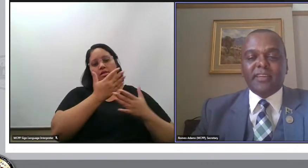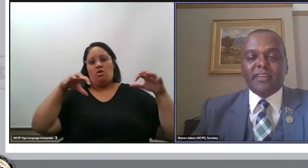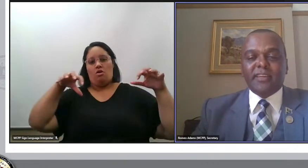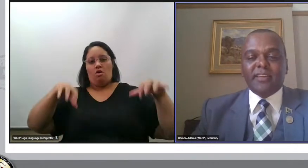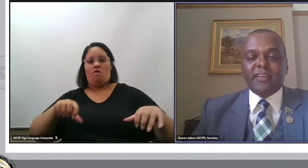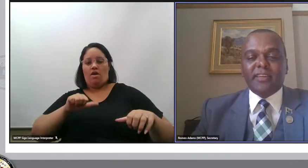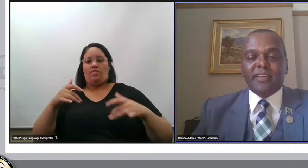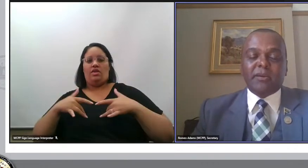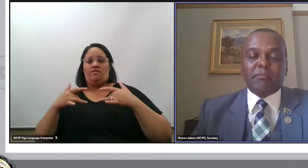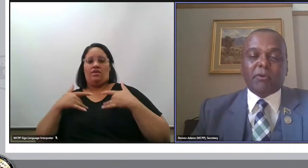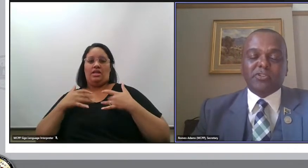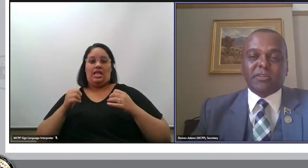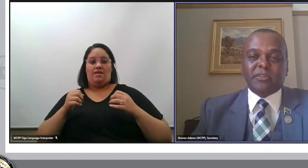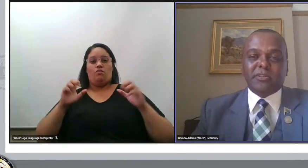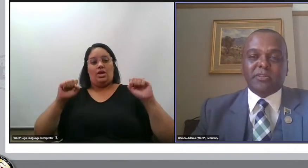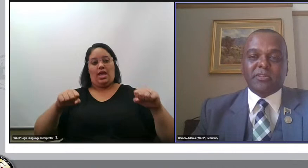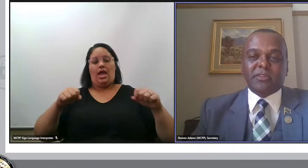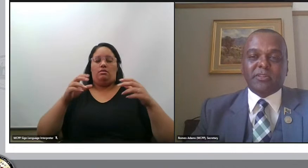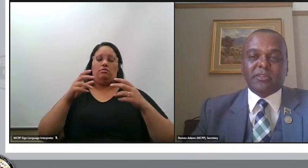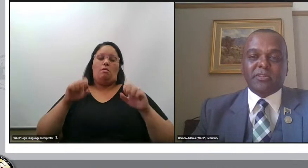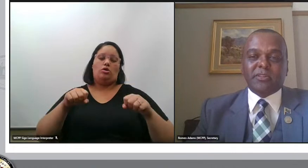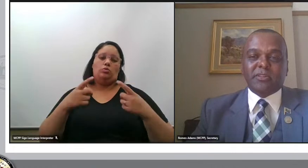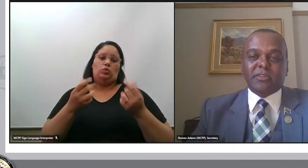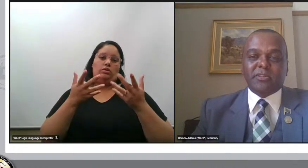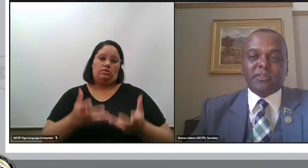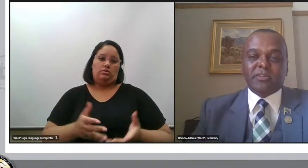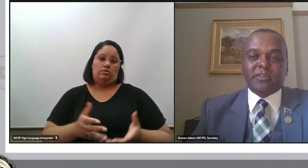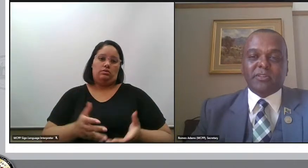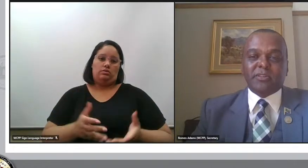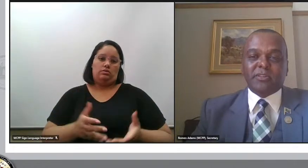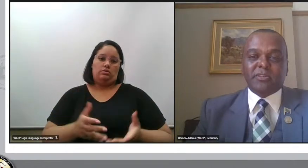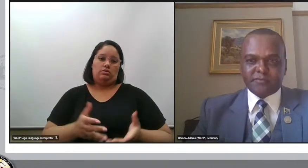other, if it is logistically possible.